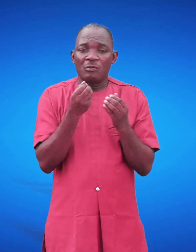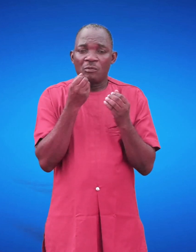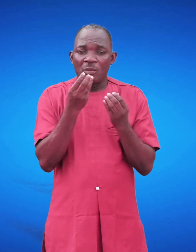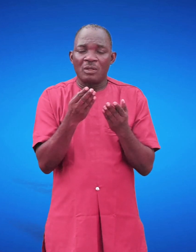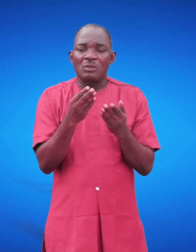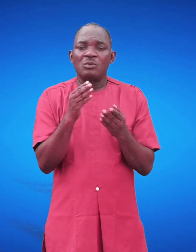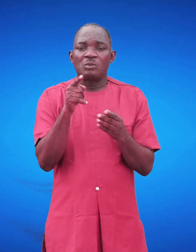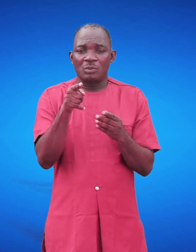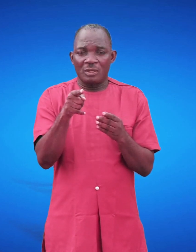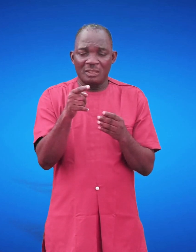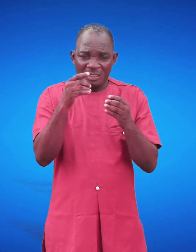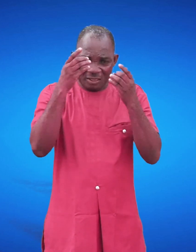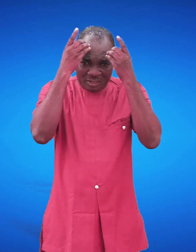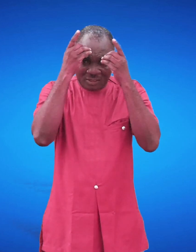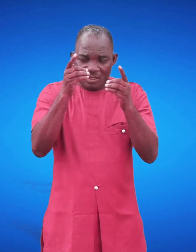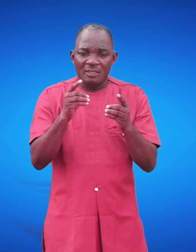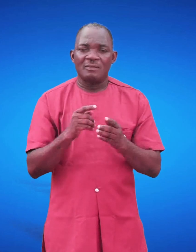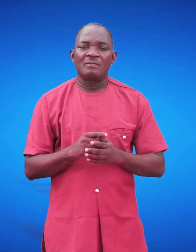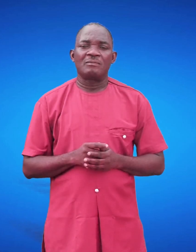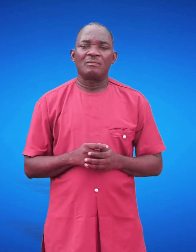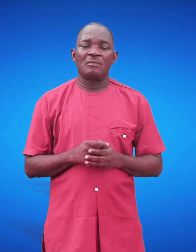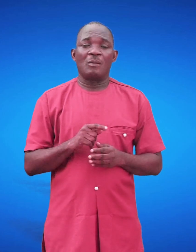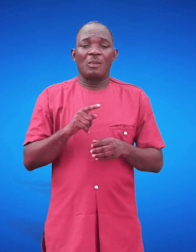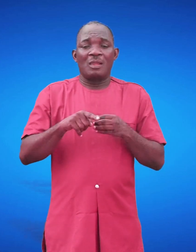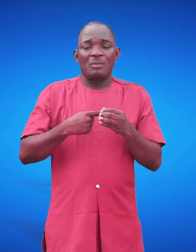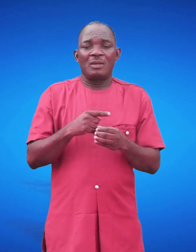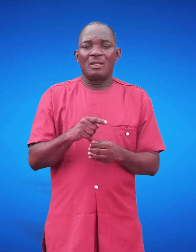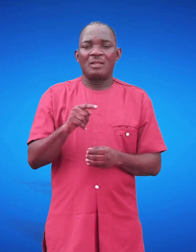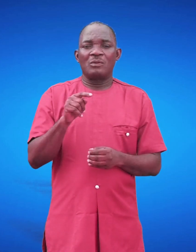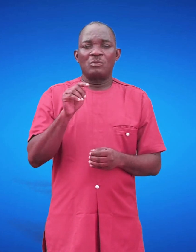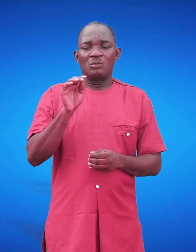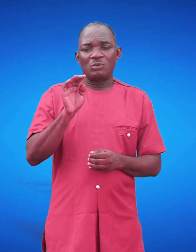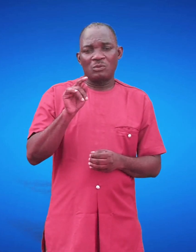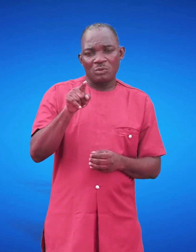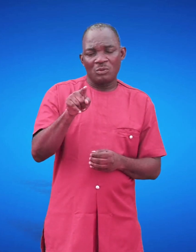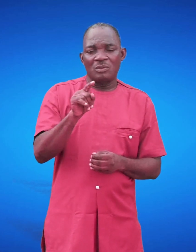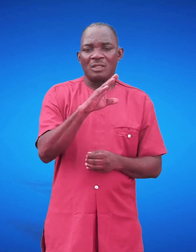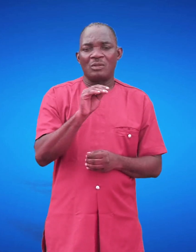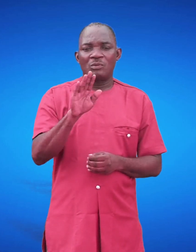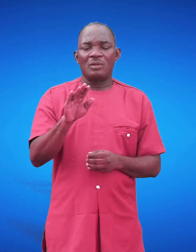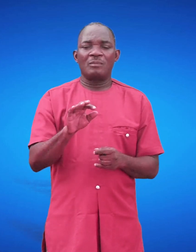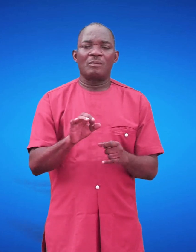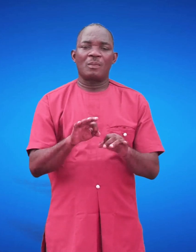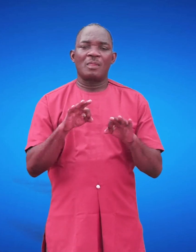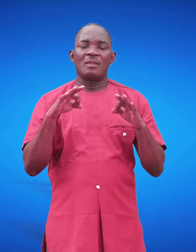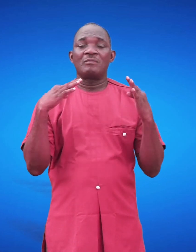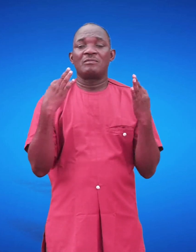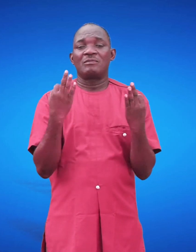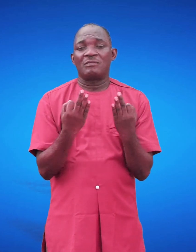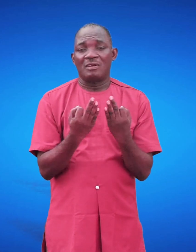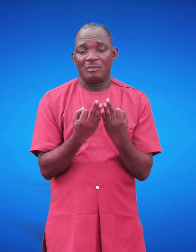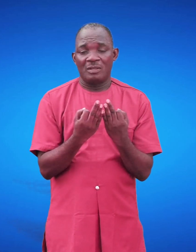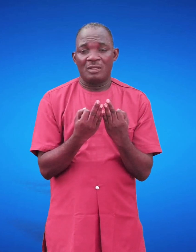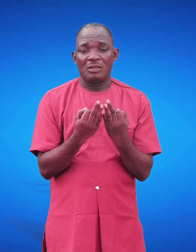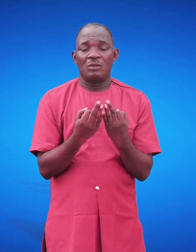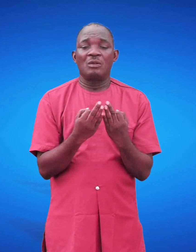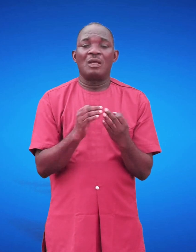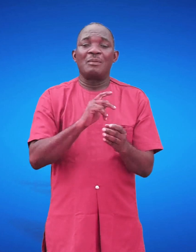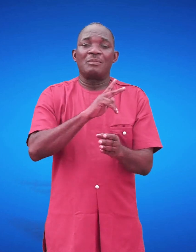make informed choices about you and your household's participation on